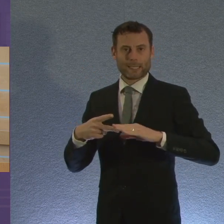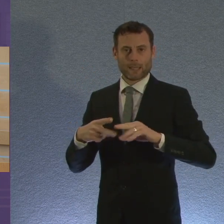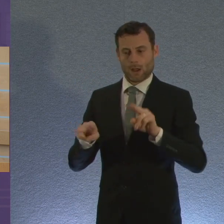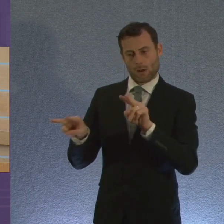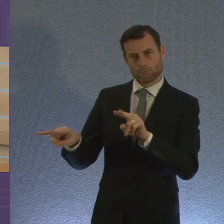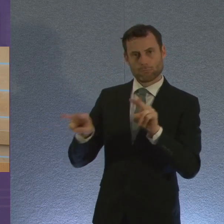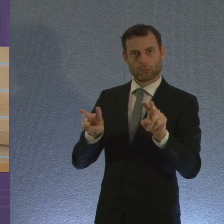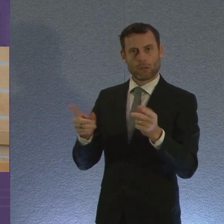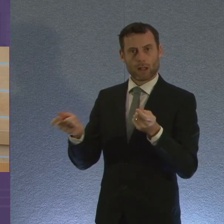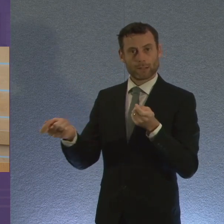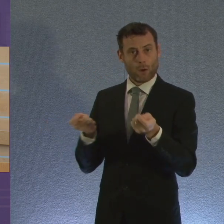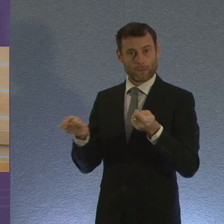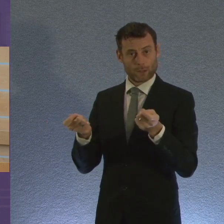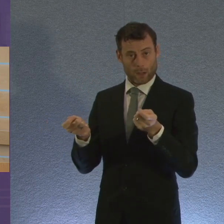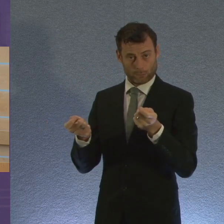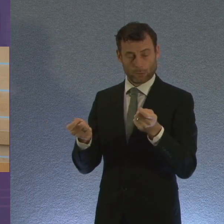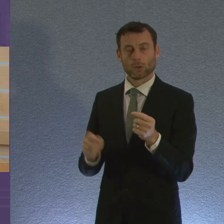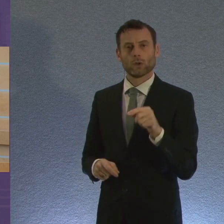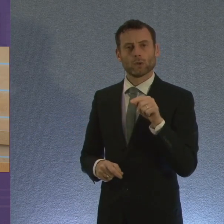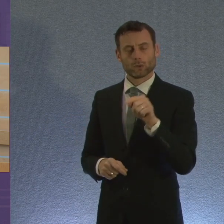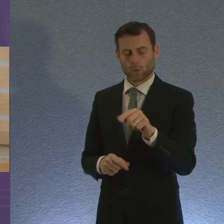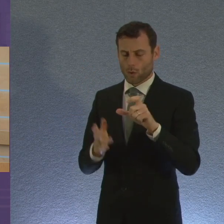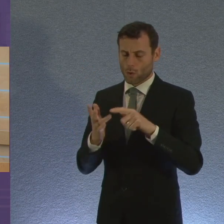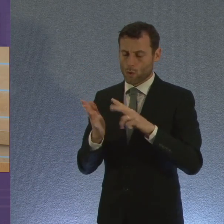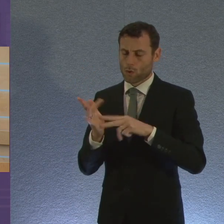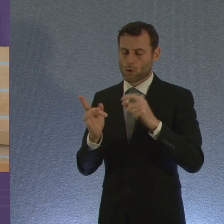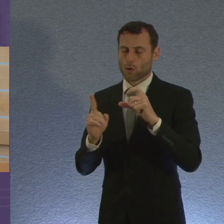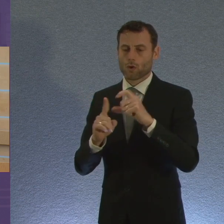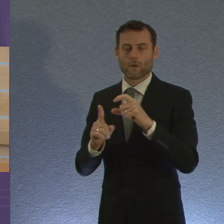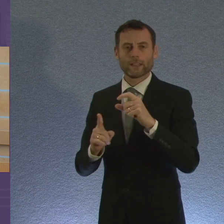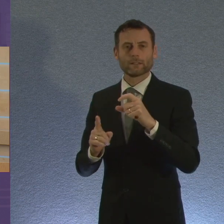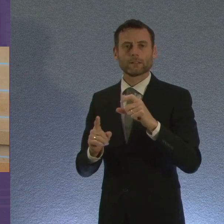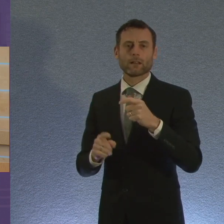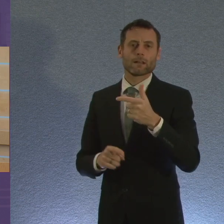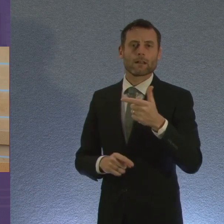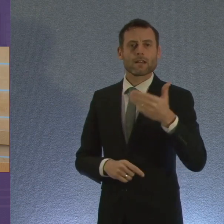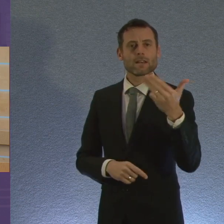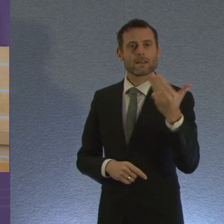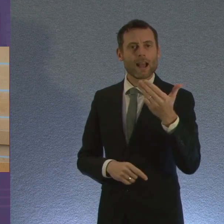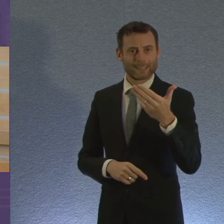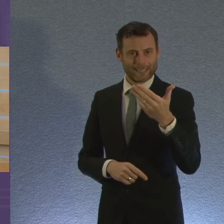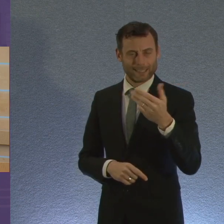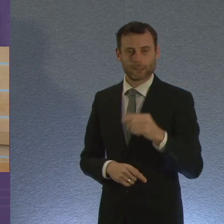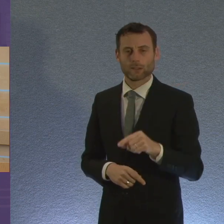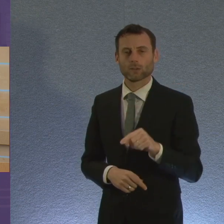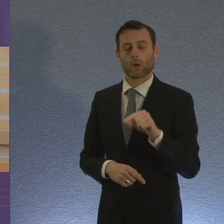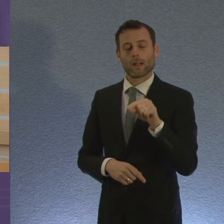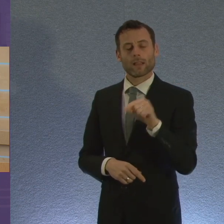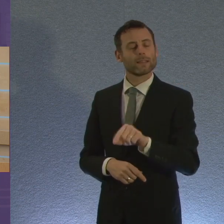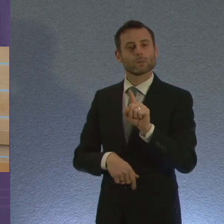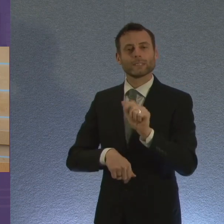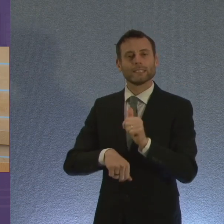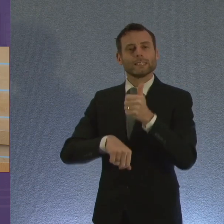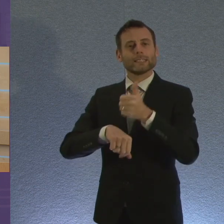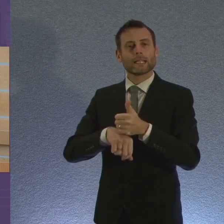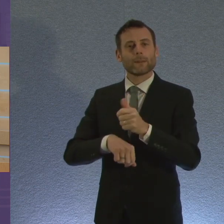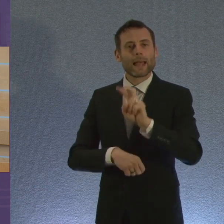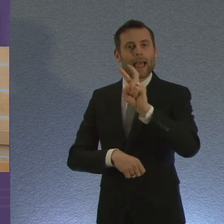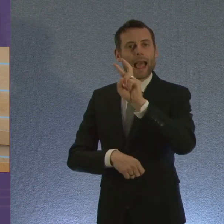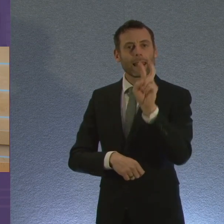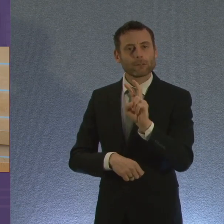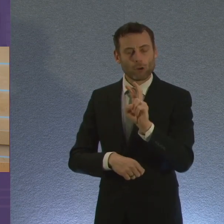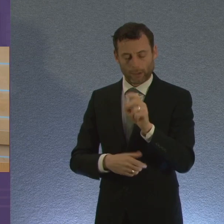to the novel coronavirus COVID-19 pandemic. This election will use the electronic voting system, but it will be